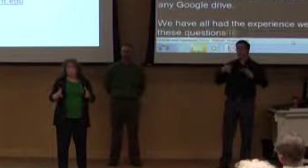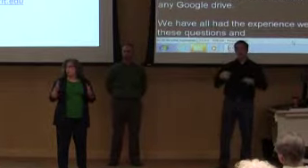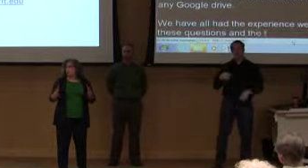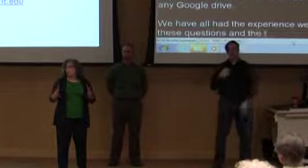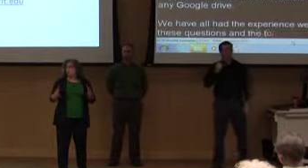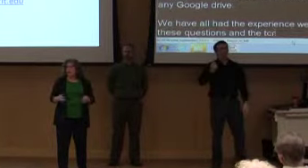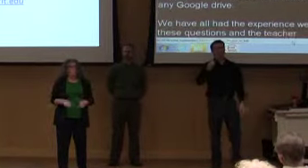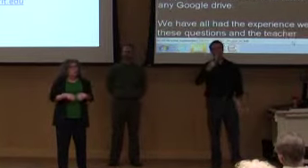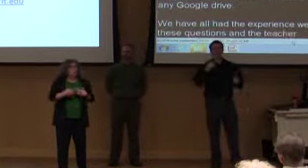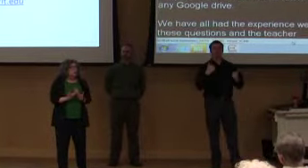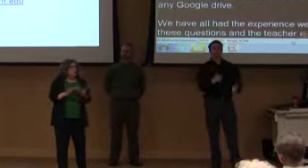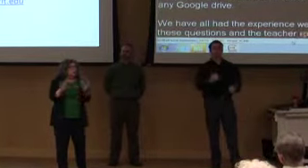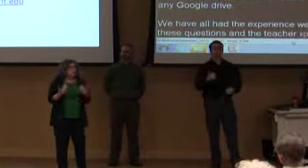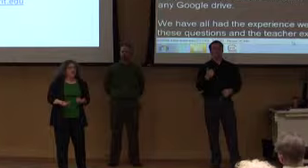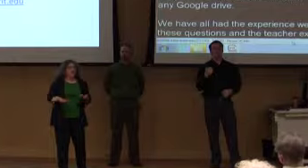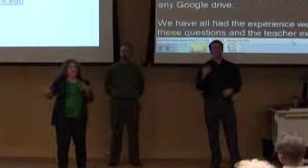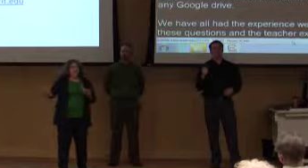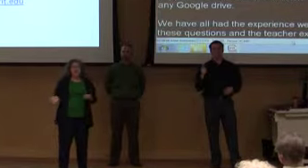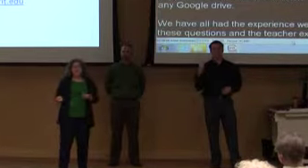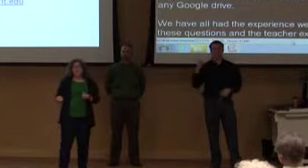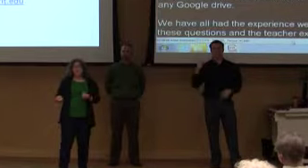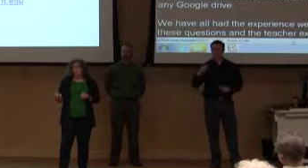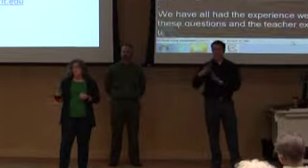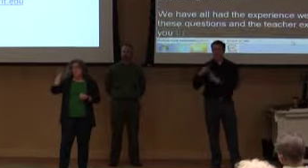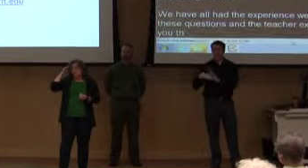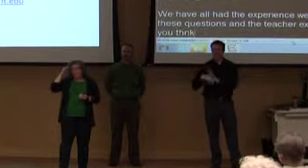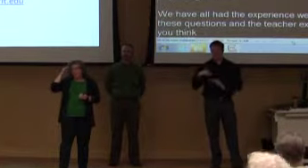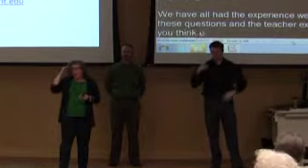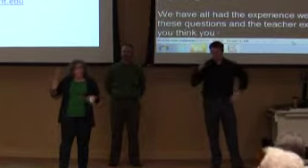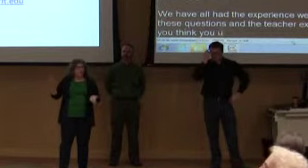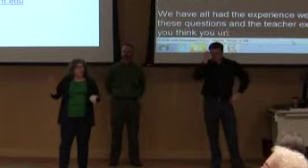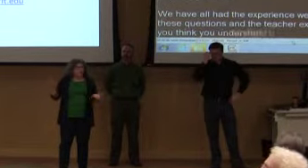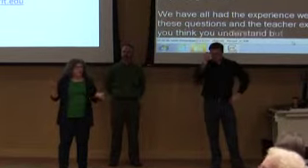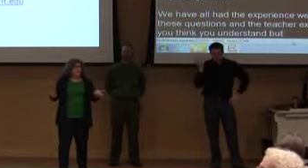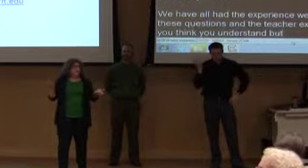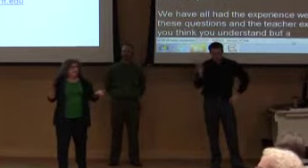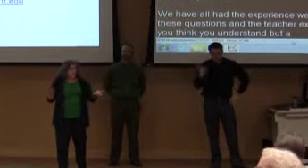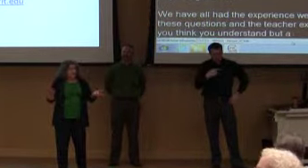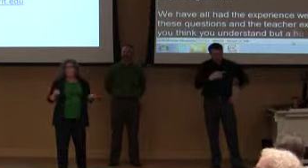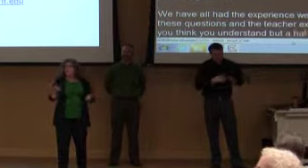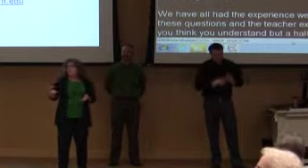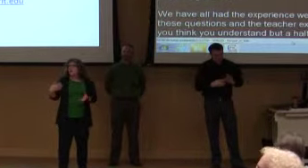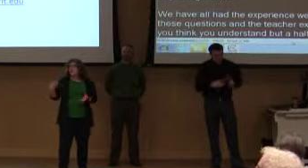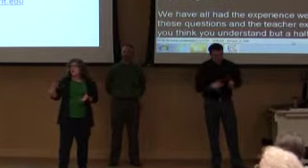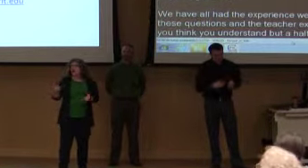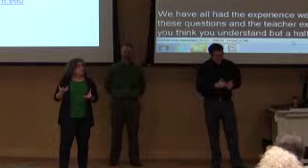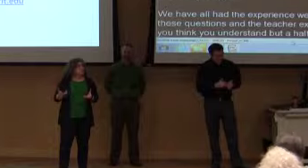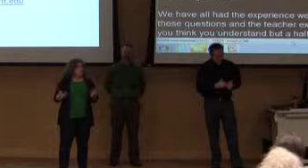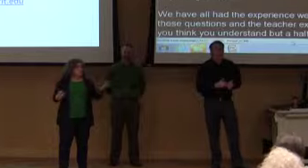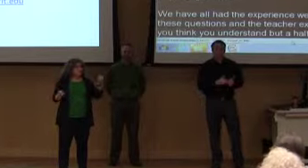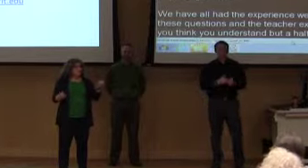you think you understand and then a half an hour later you think, what did they say? So